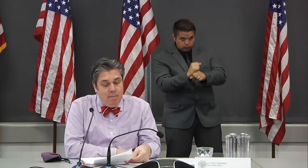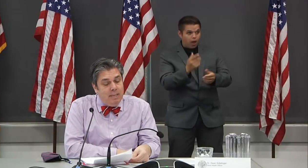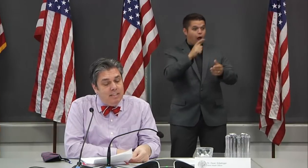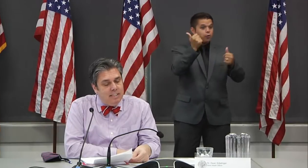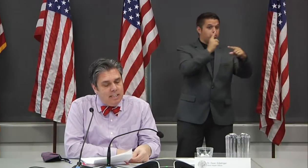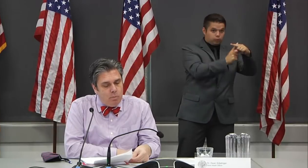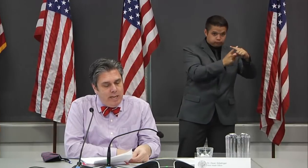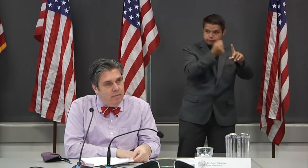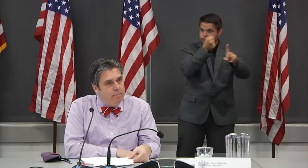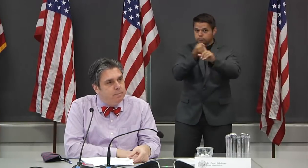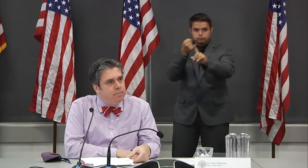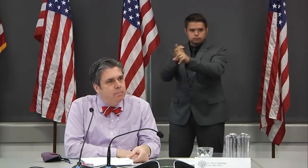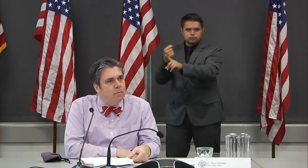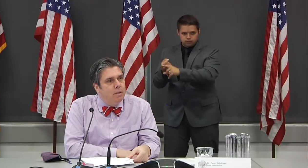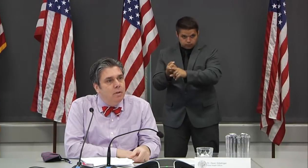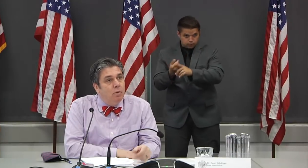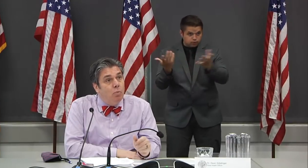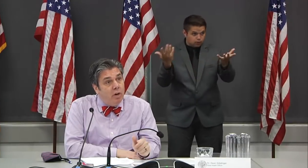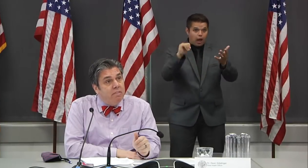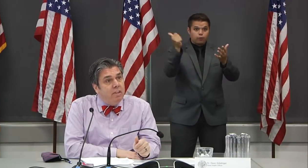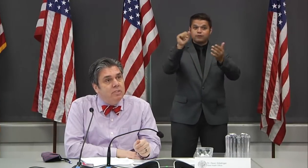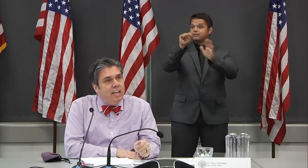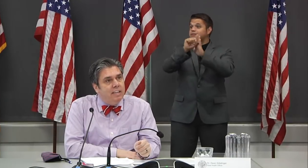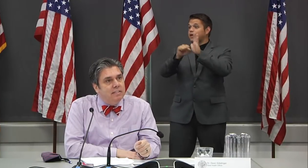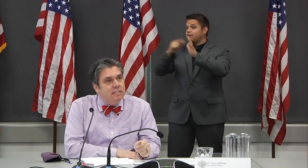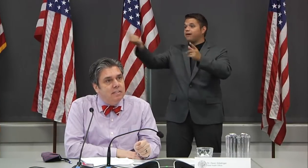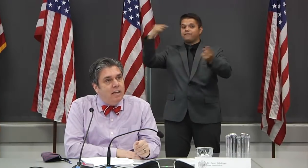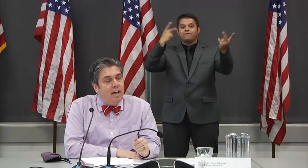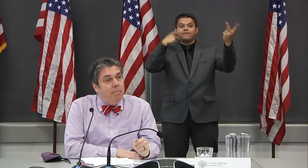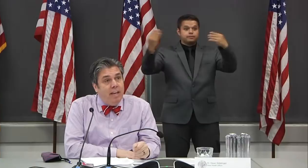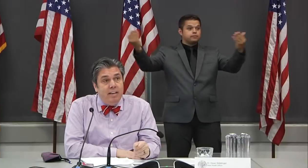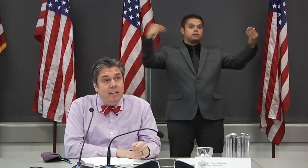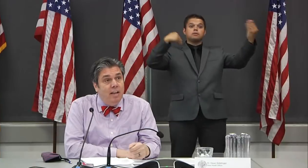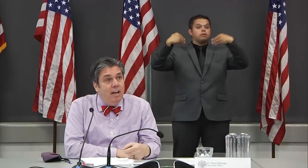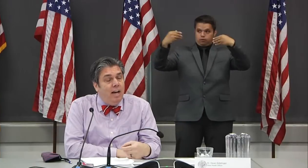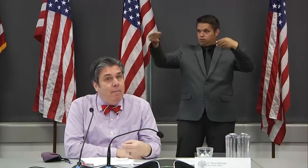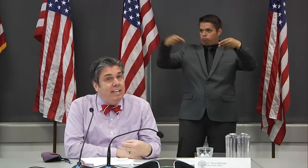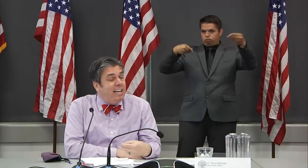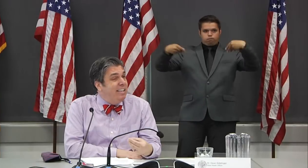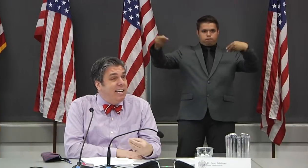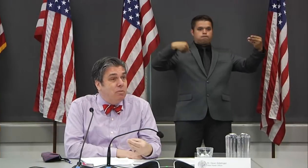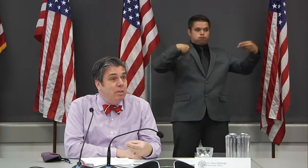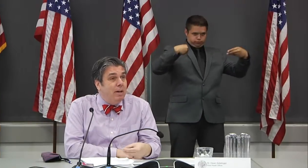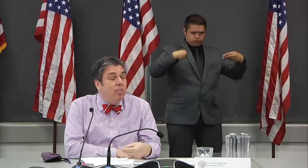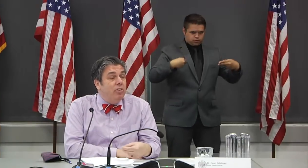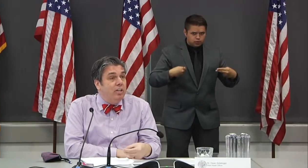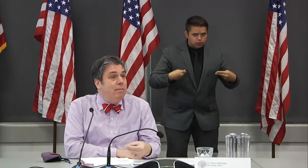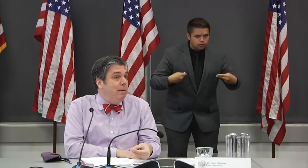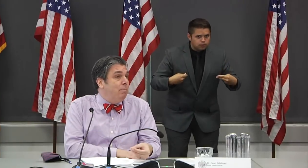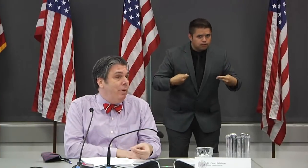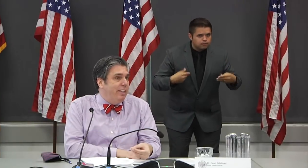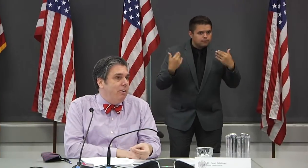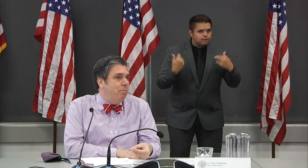state being sick as well. One of those guests then had contact with about 30 people while they were